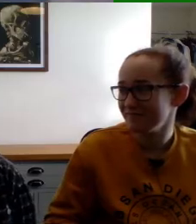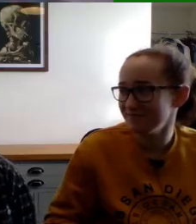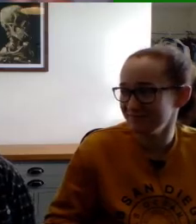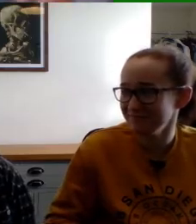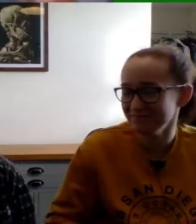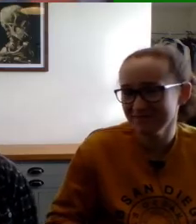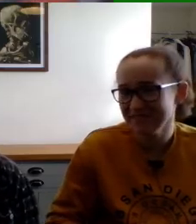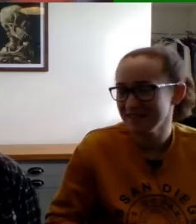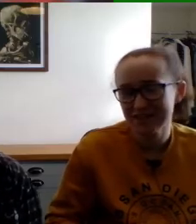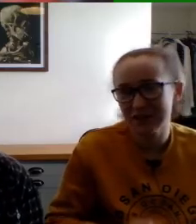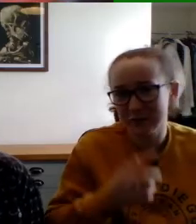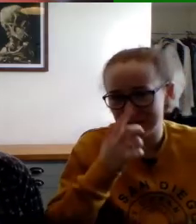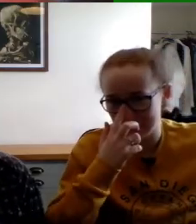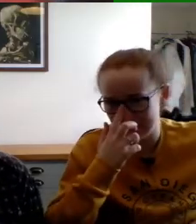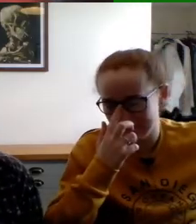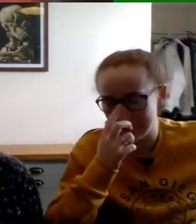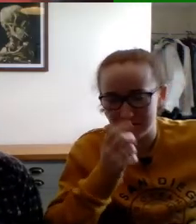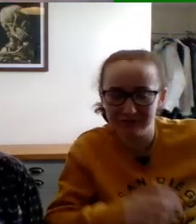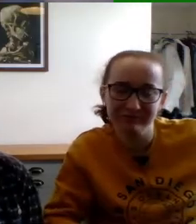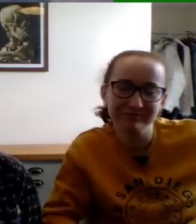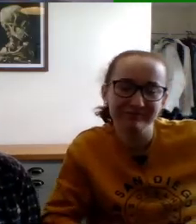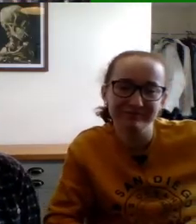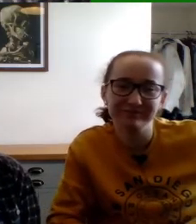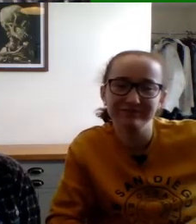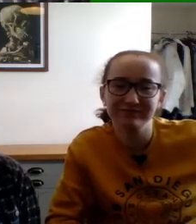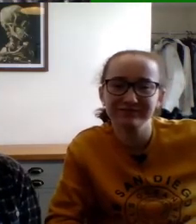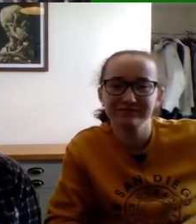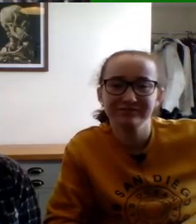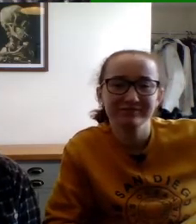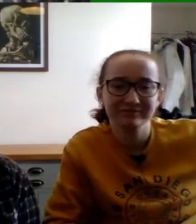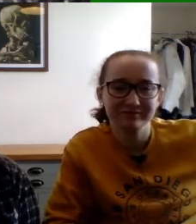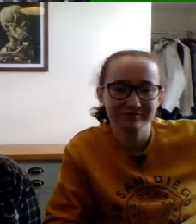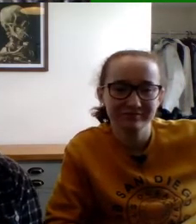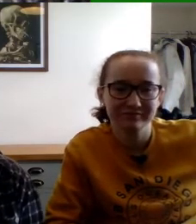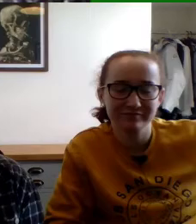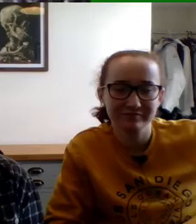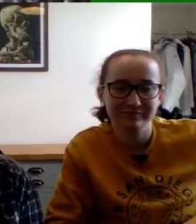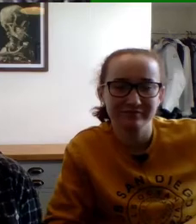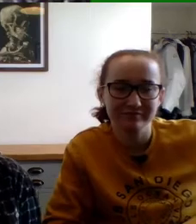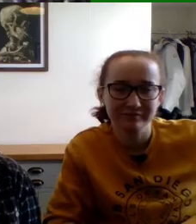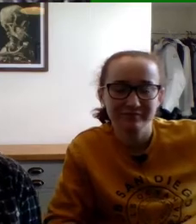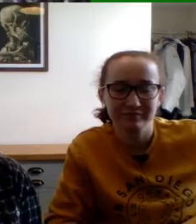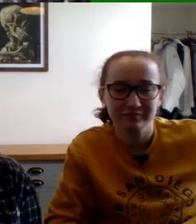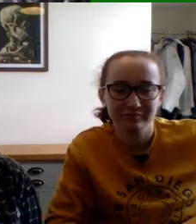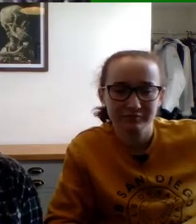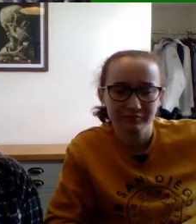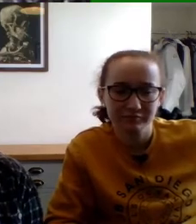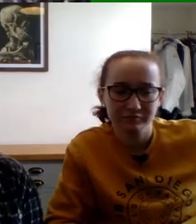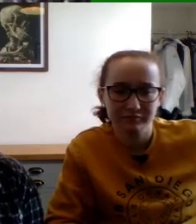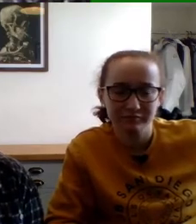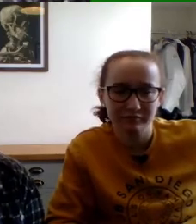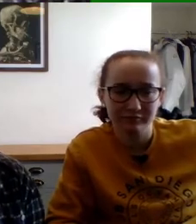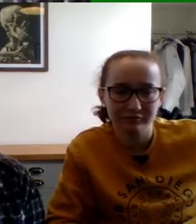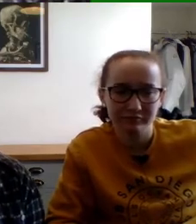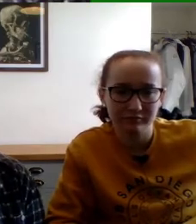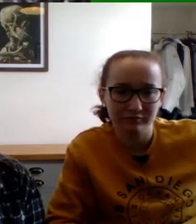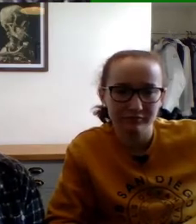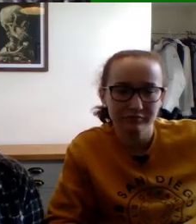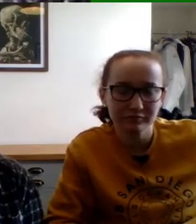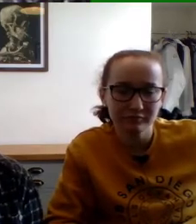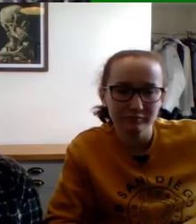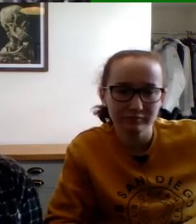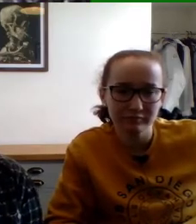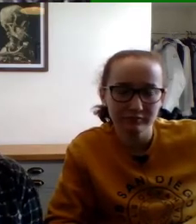ton anniversaire. Not the best one, no. Okay, this little bit is extra. I'll just skip ahead if you're not interested in it.